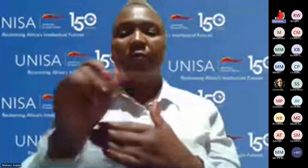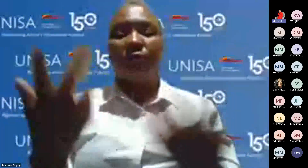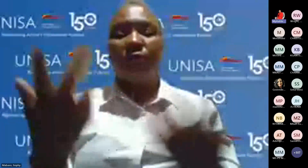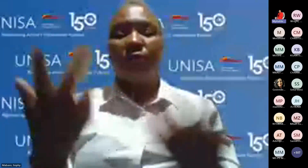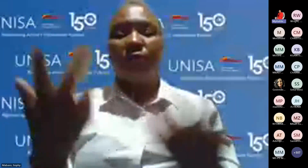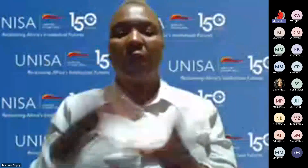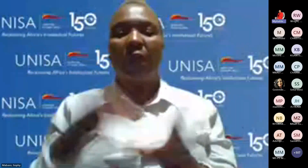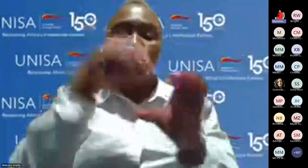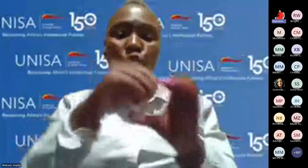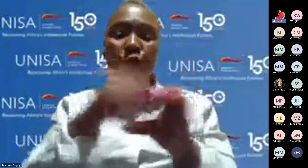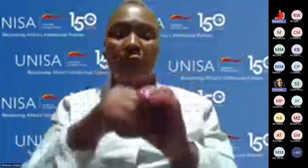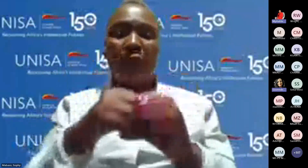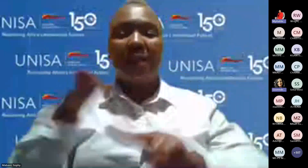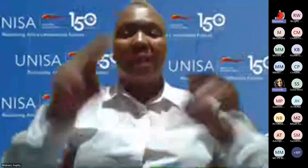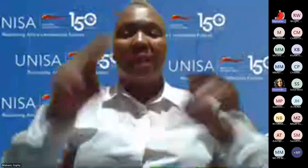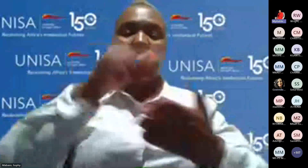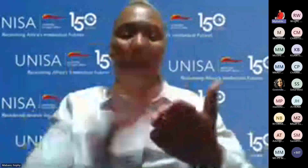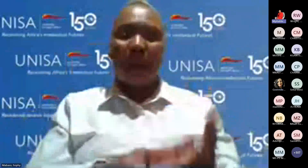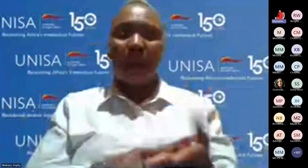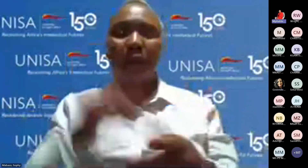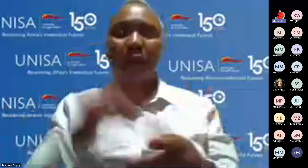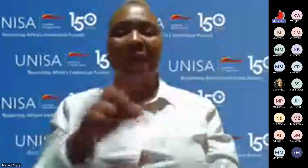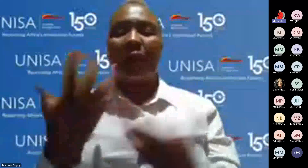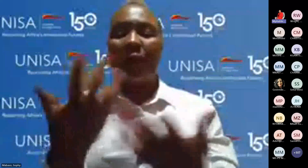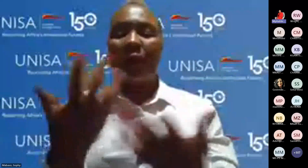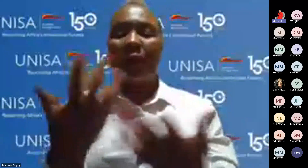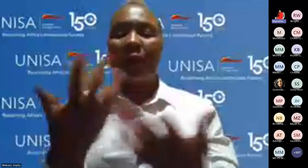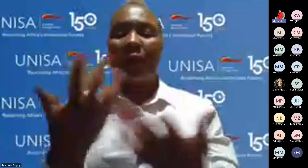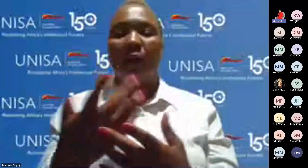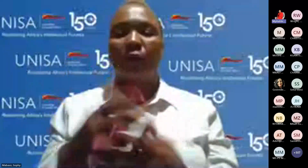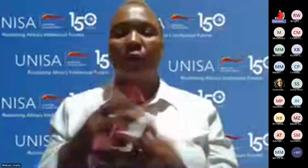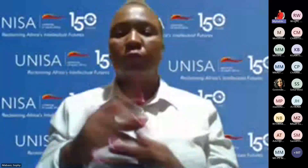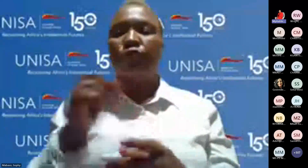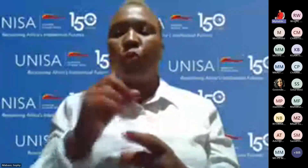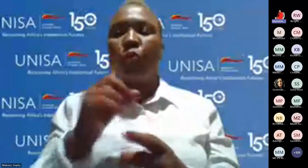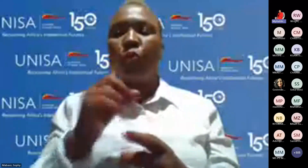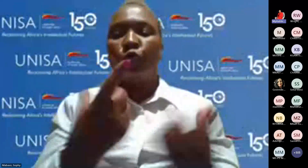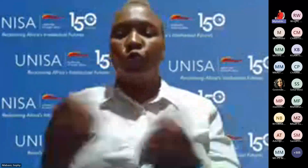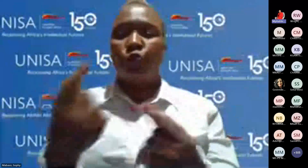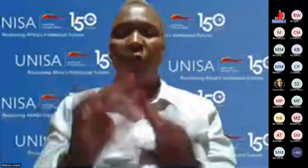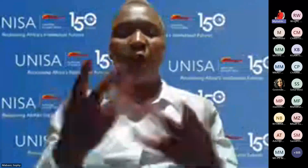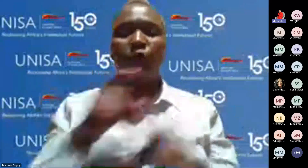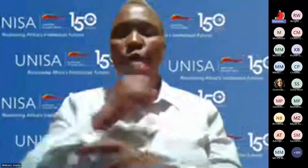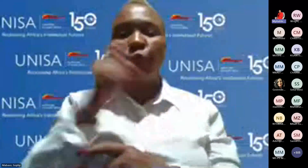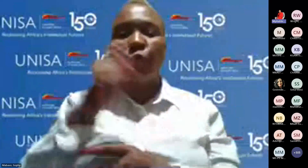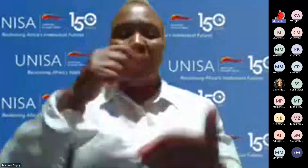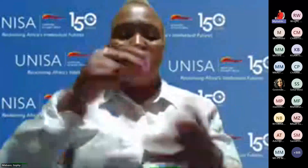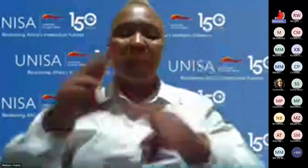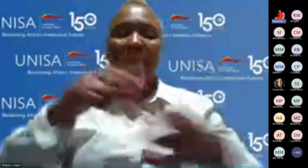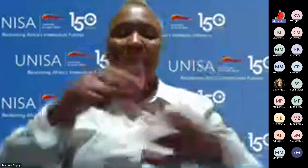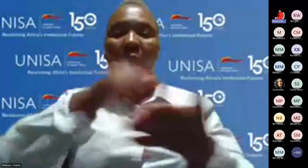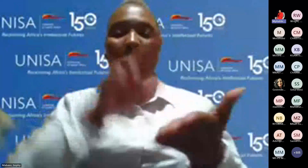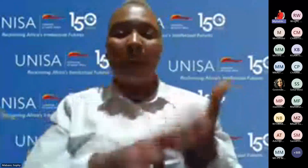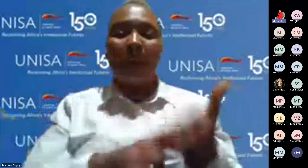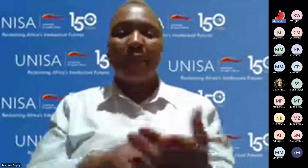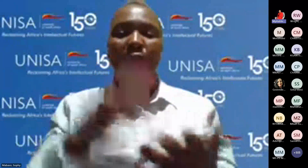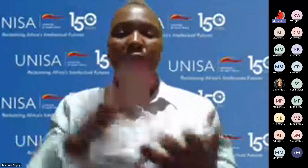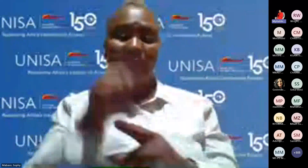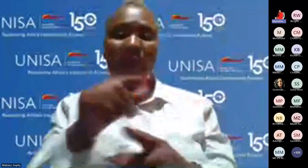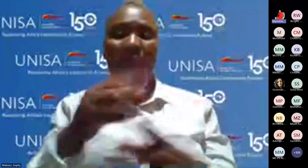installing Invigilator app, there are instructions for you to use the Invigilator app. And if you take